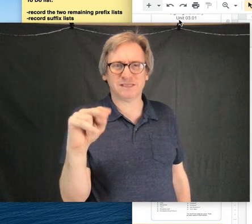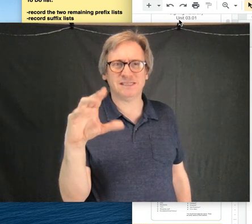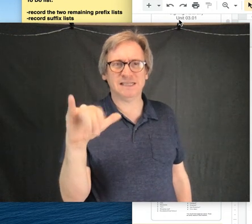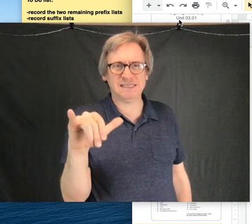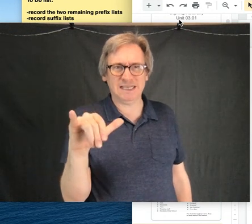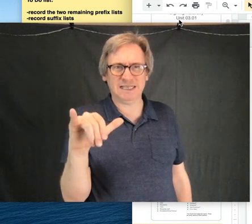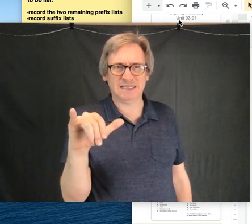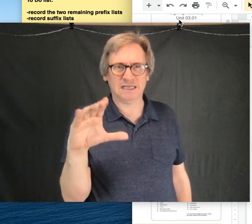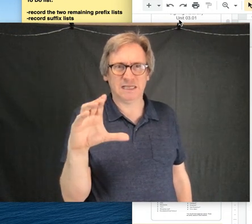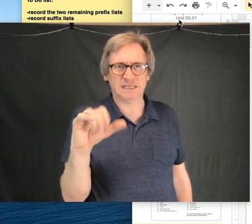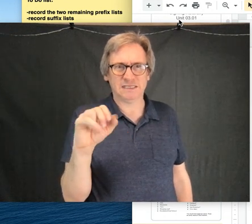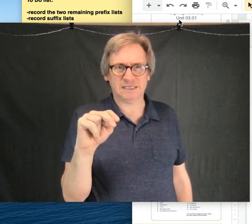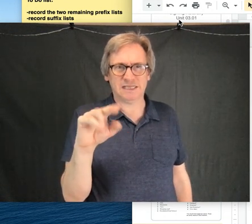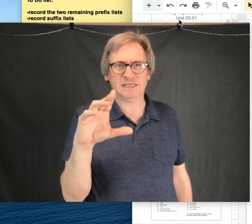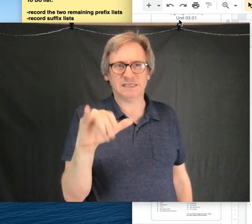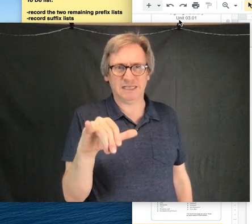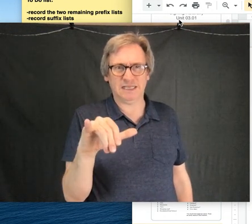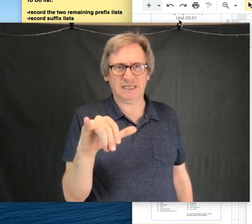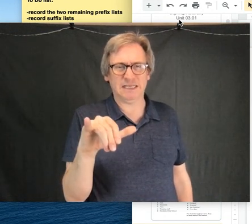fingerspell Cincy,